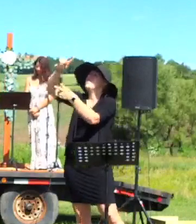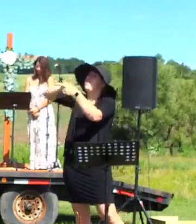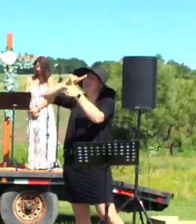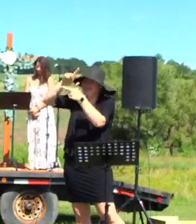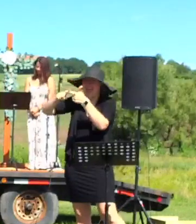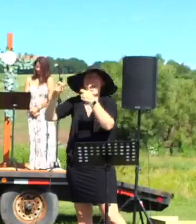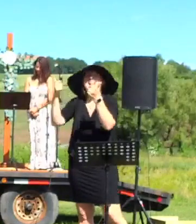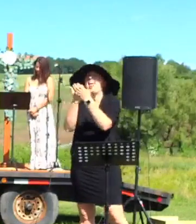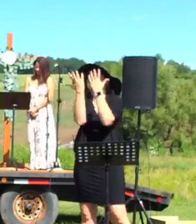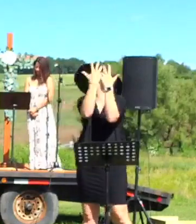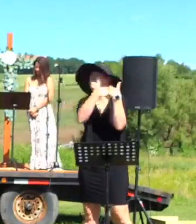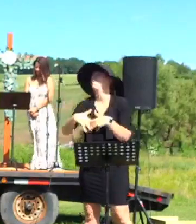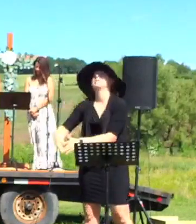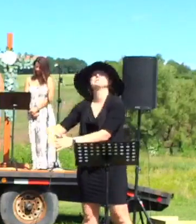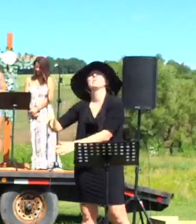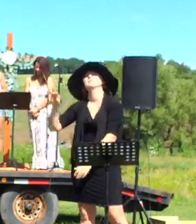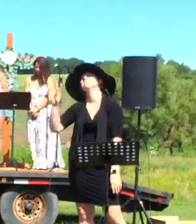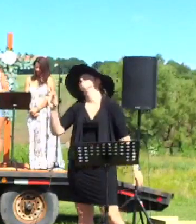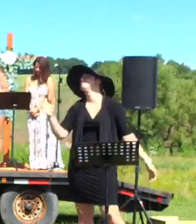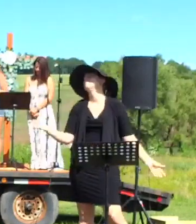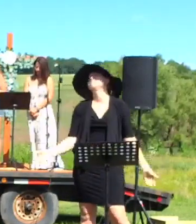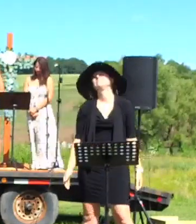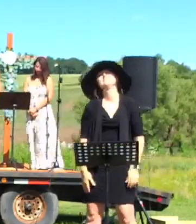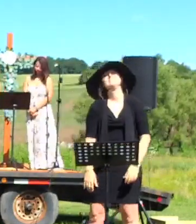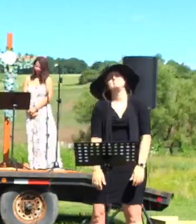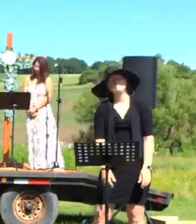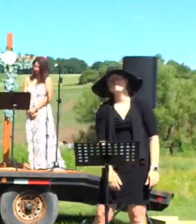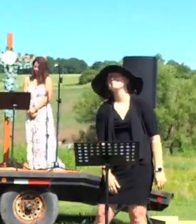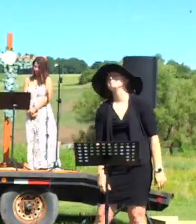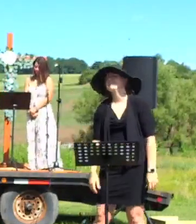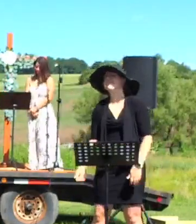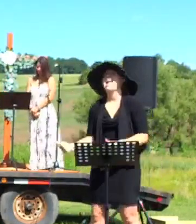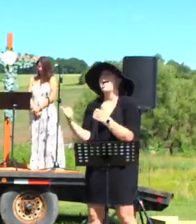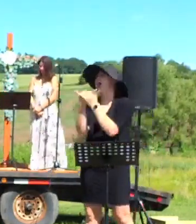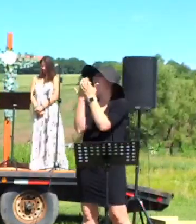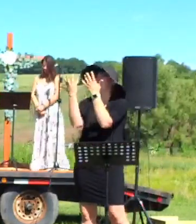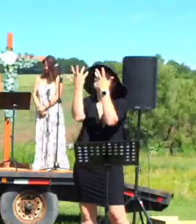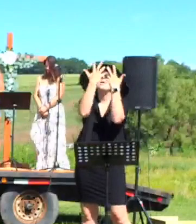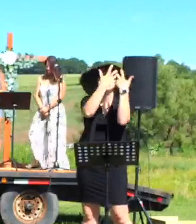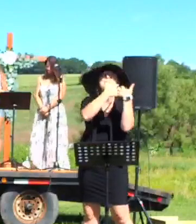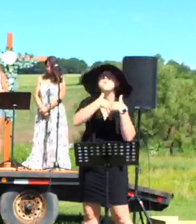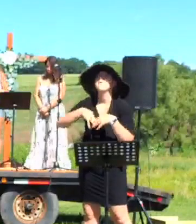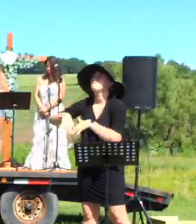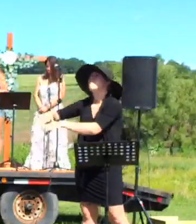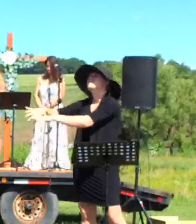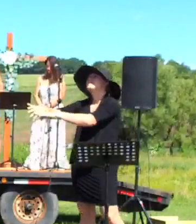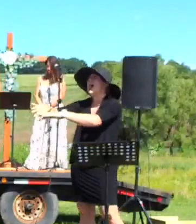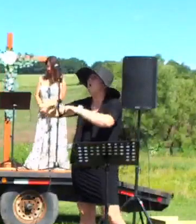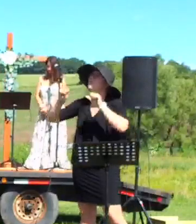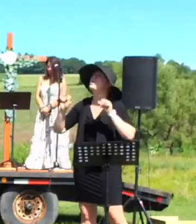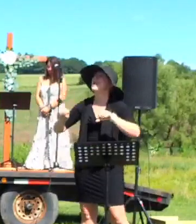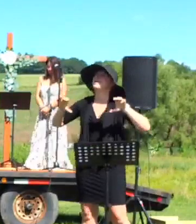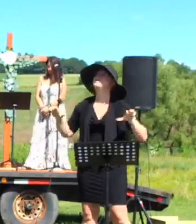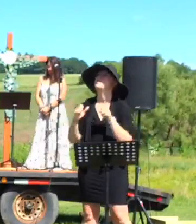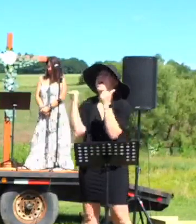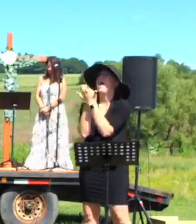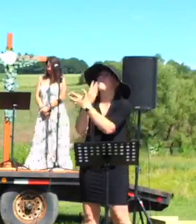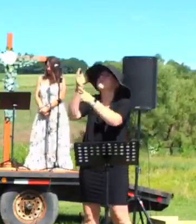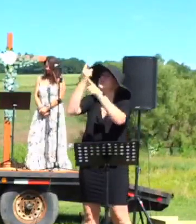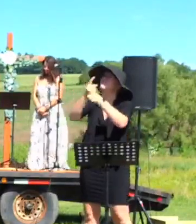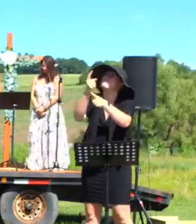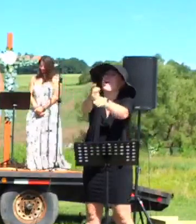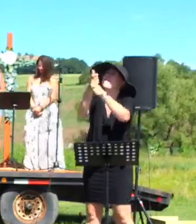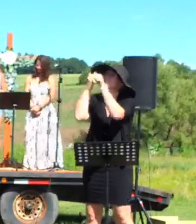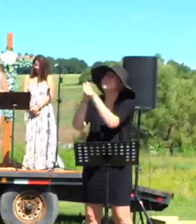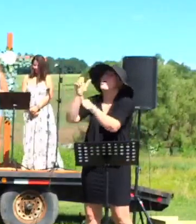that all things are for our good. And all things can be done right in Your